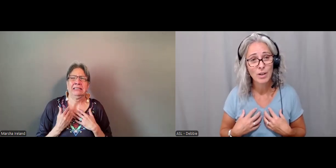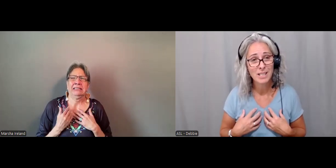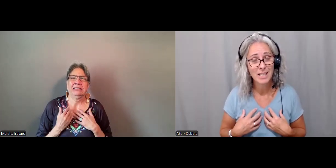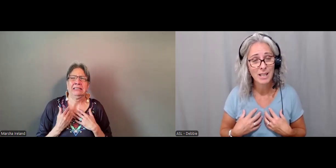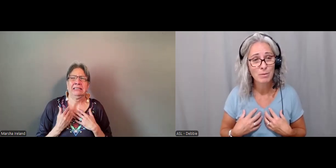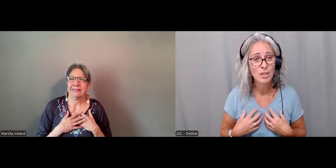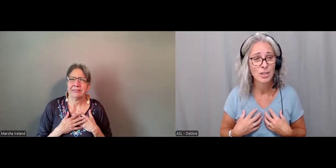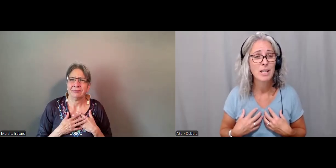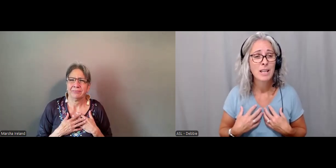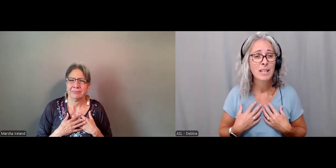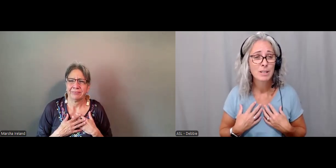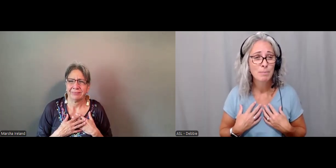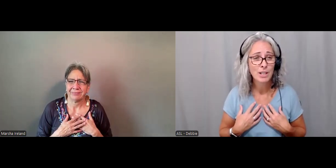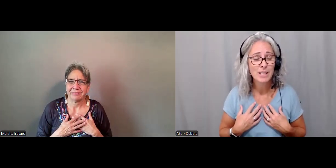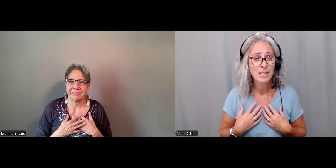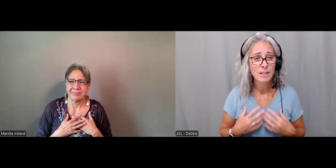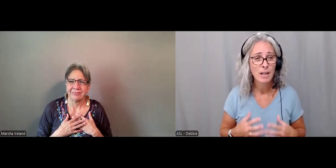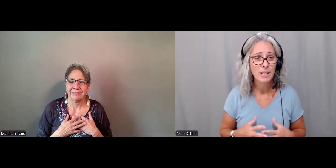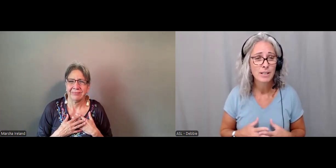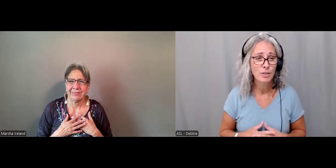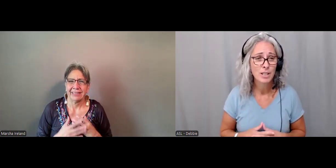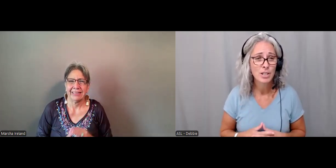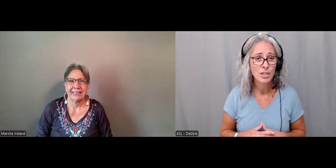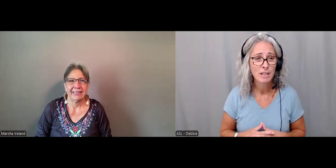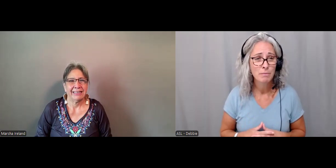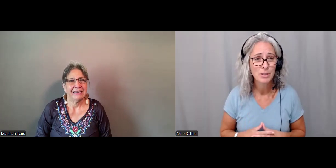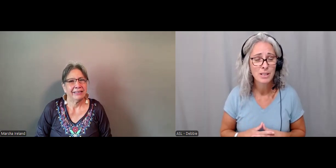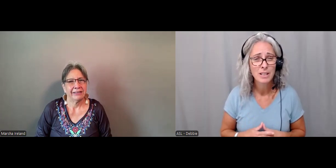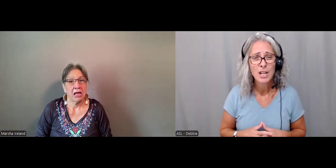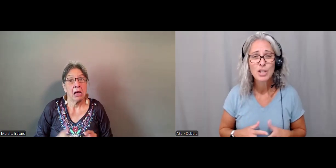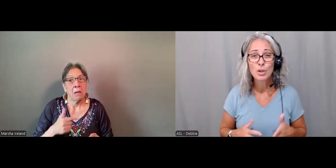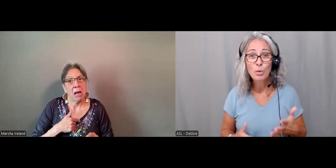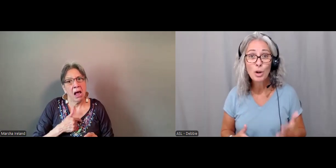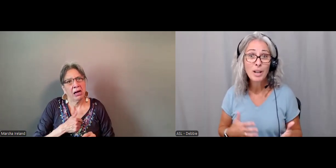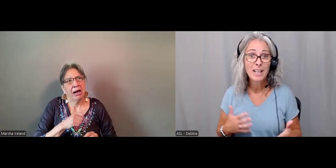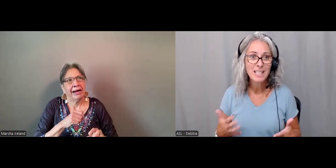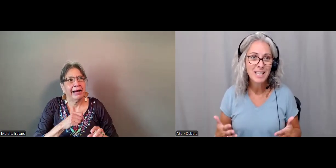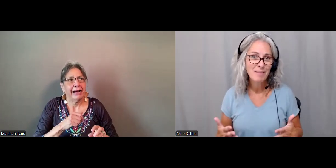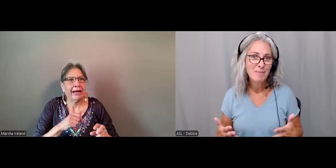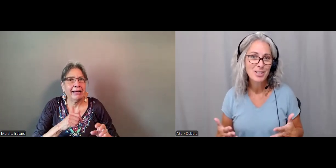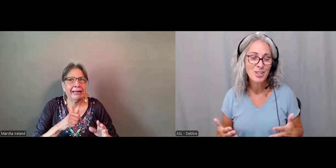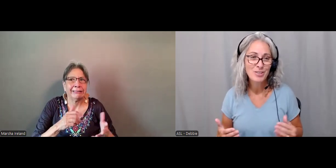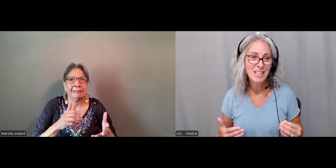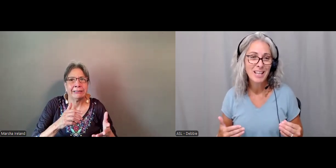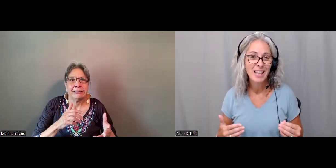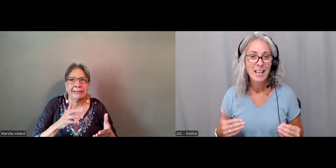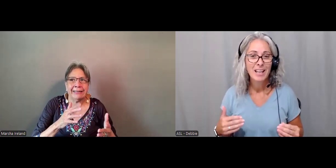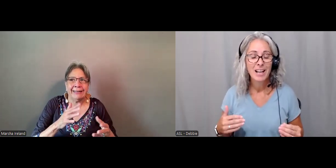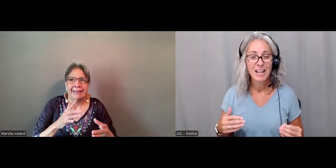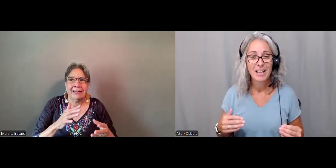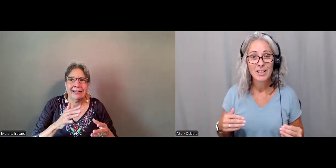revitalization of Oneida Sign Language and the experiences as a First Nation deaf person, to work in a team that's